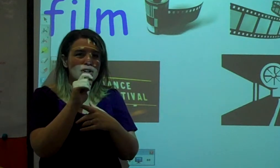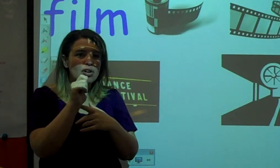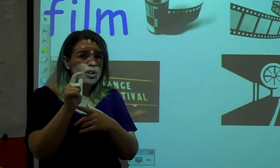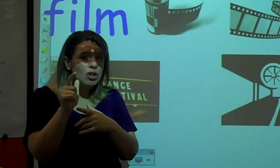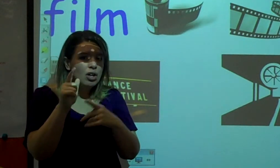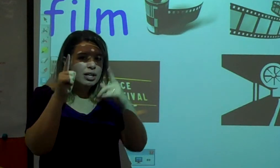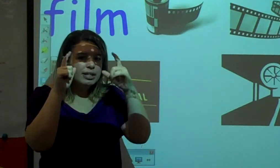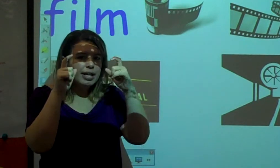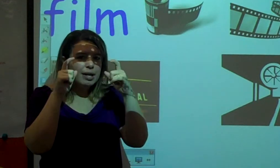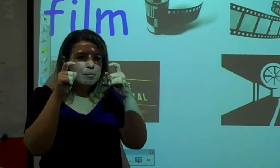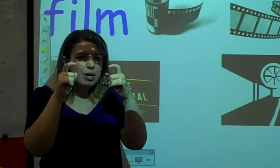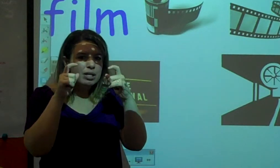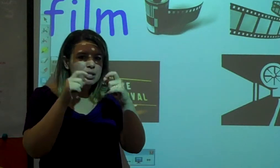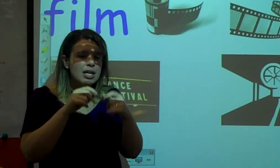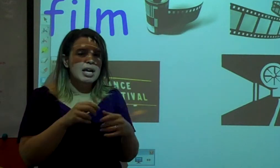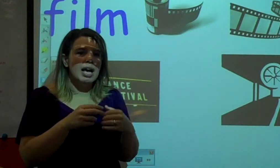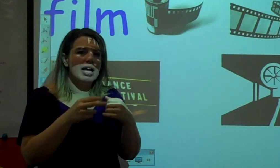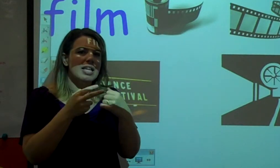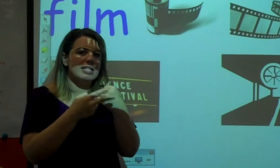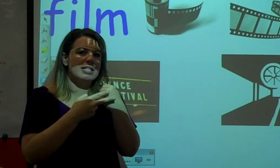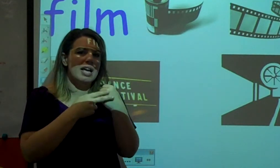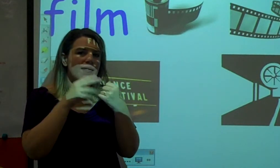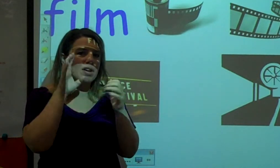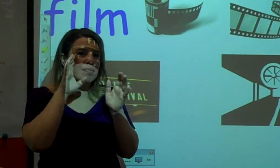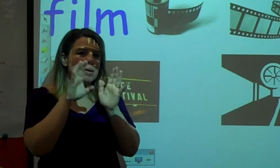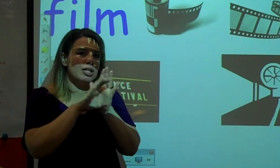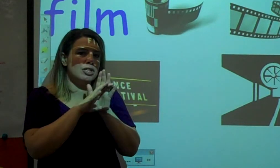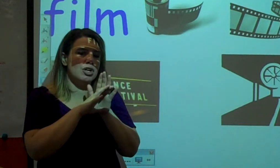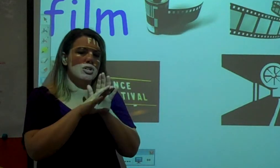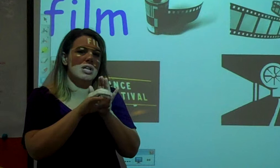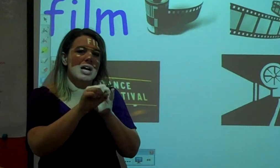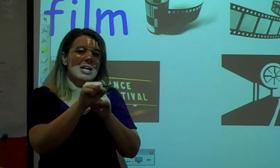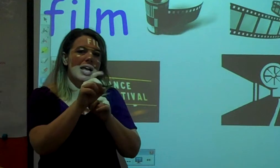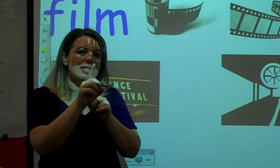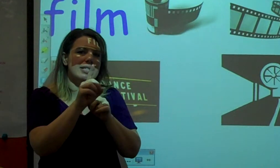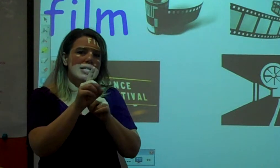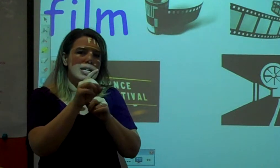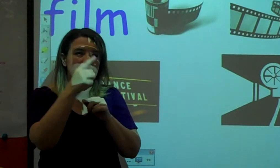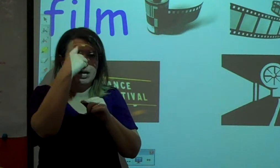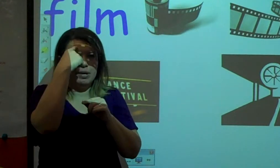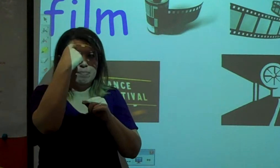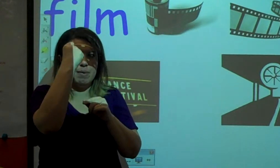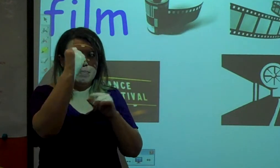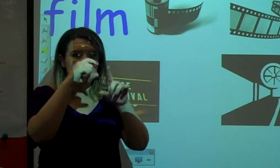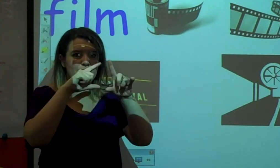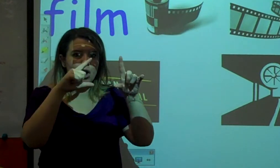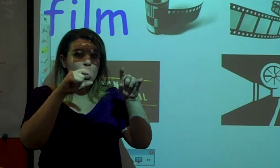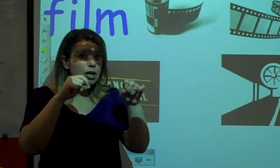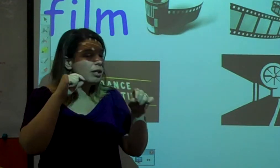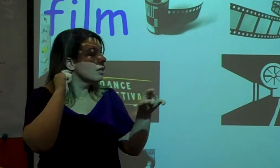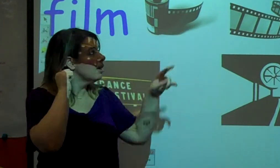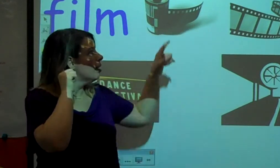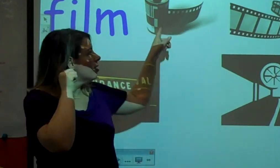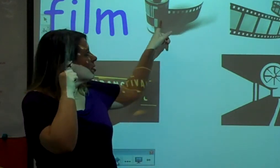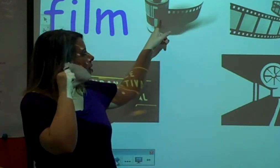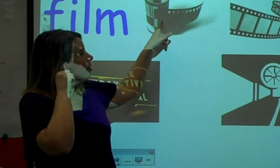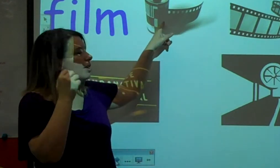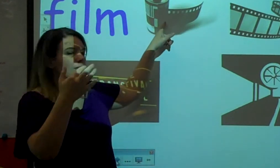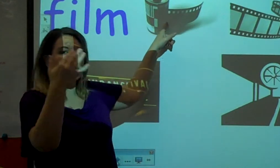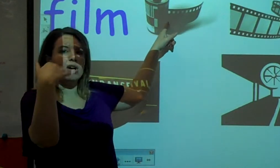digital cameras and they save their pictures on an SD memory card. But this was a long